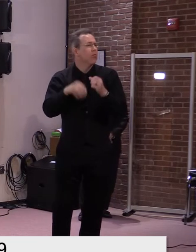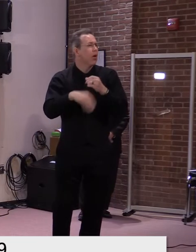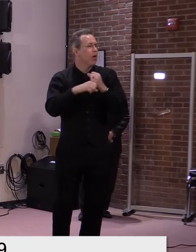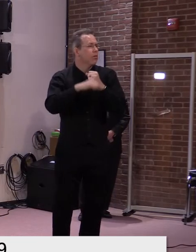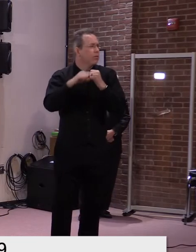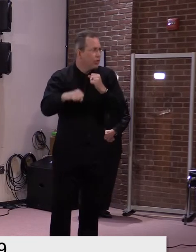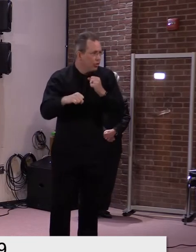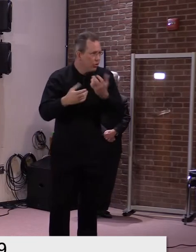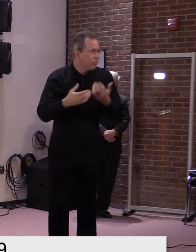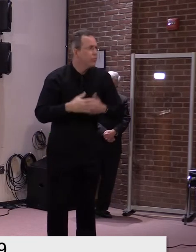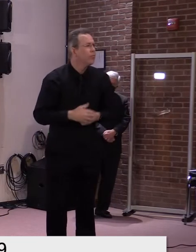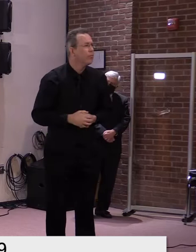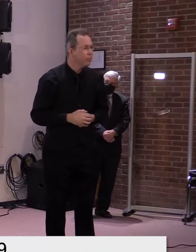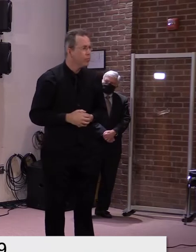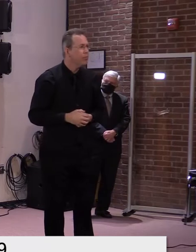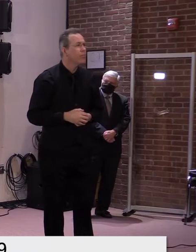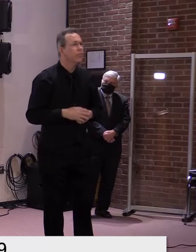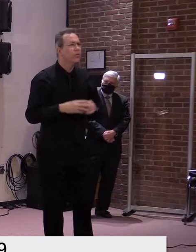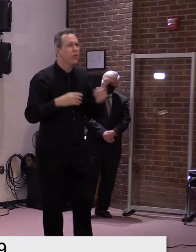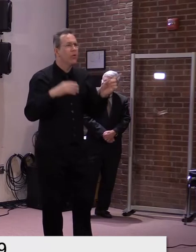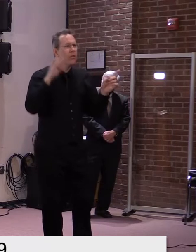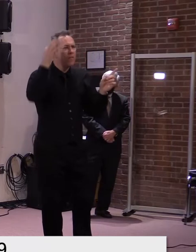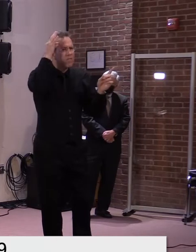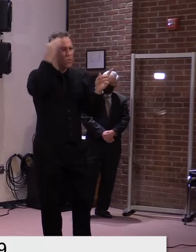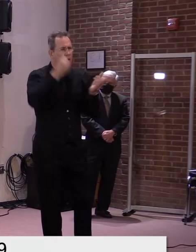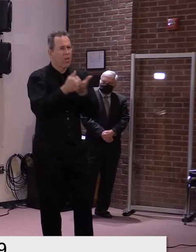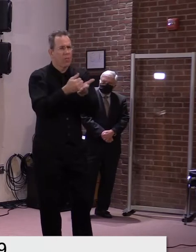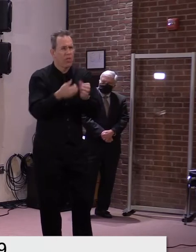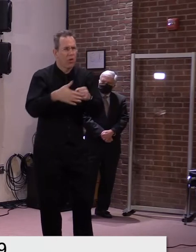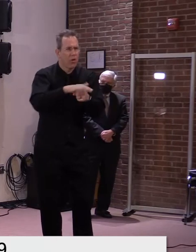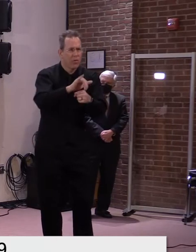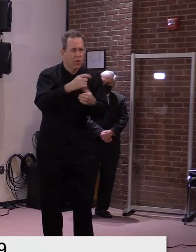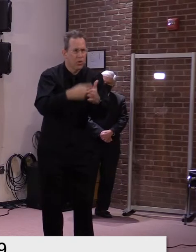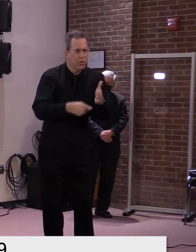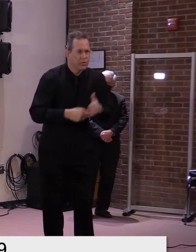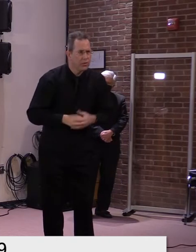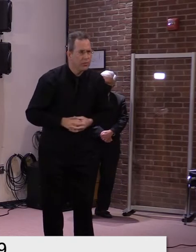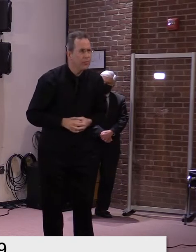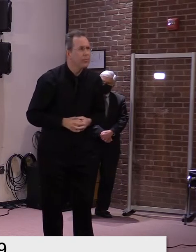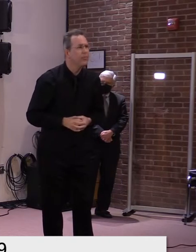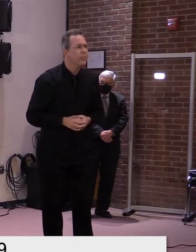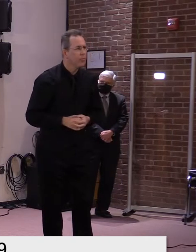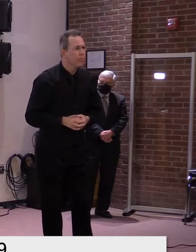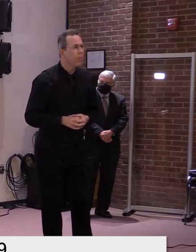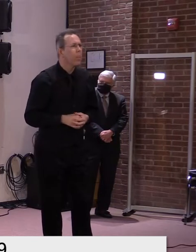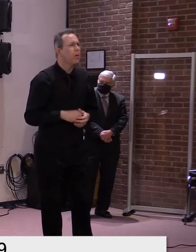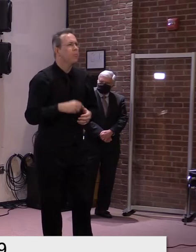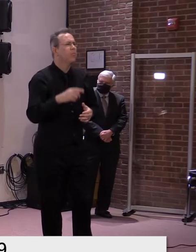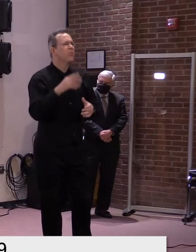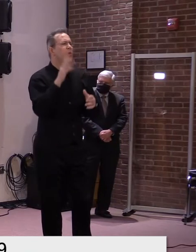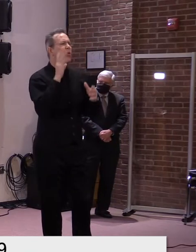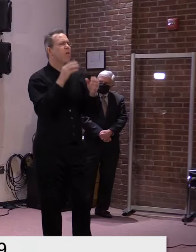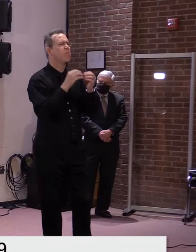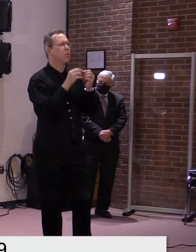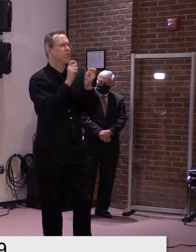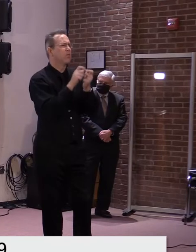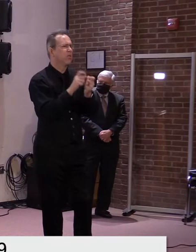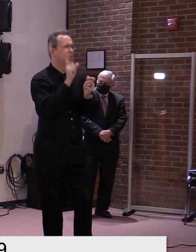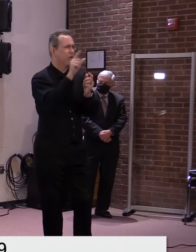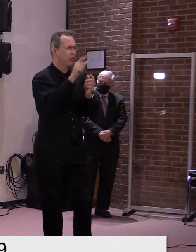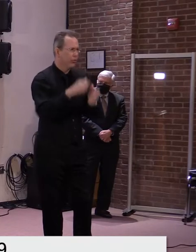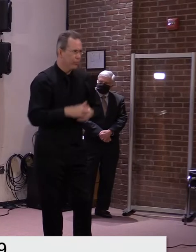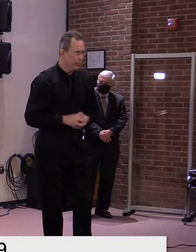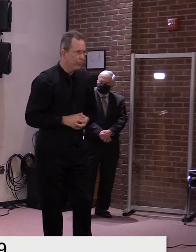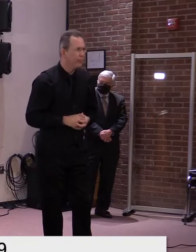the state, so more information will be provided by the agencies and departments who administer those programs. For